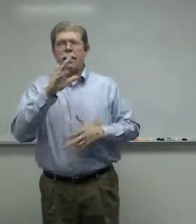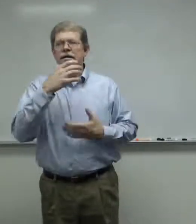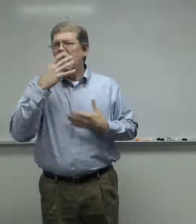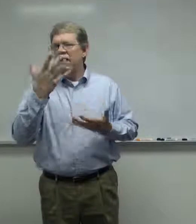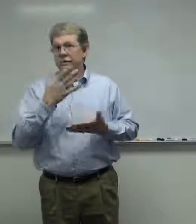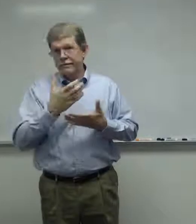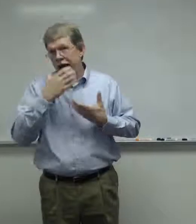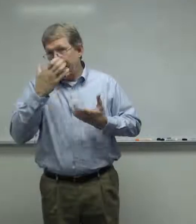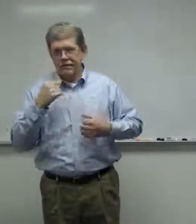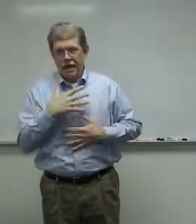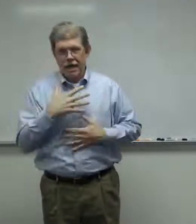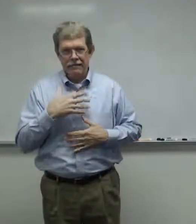And show it on your face, you know.